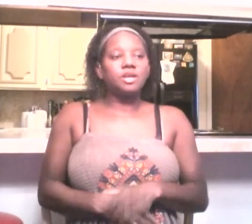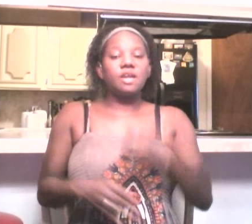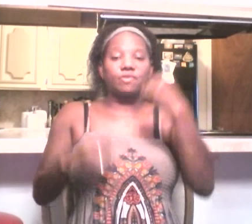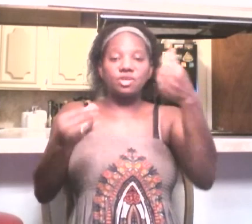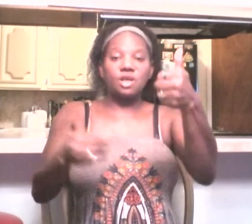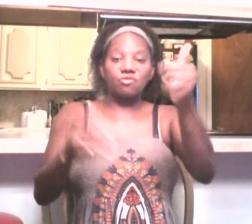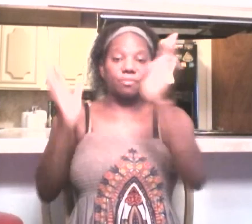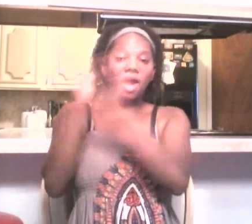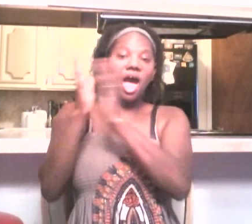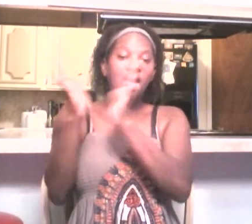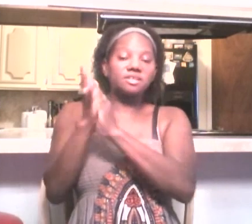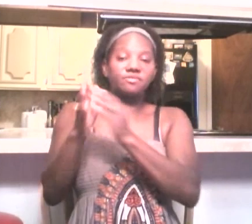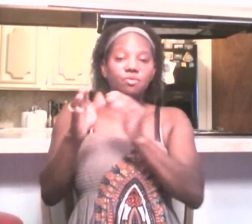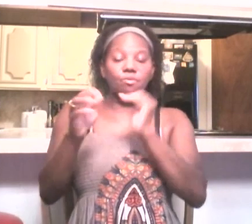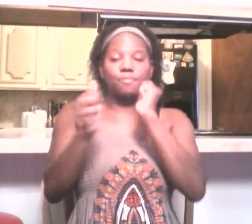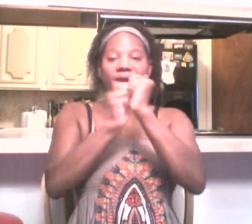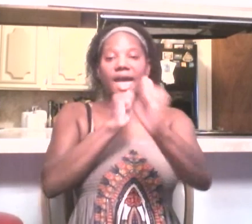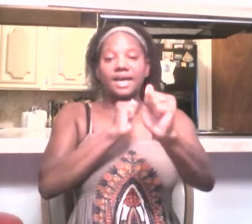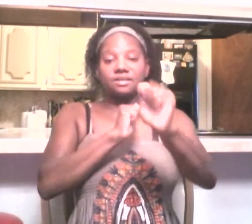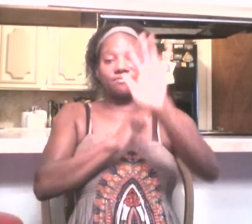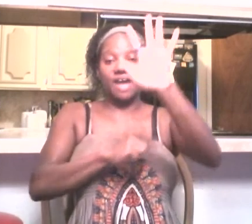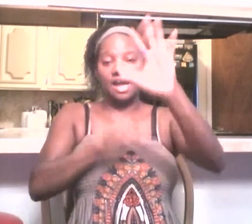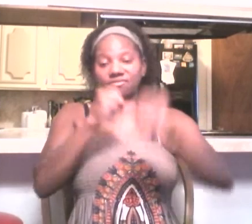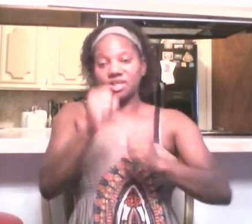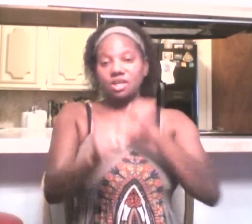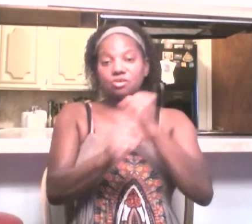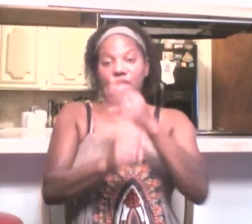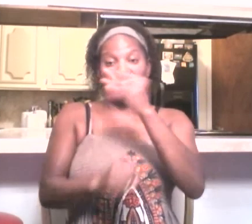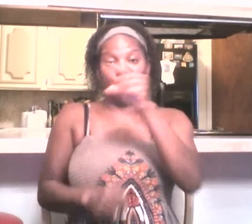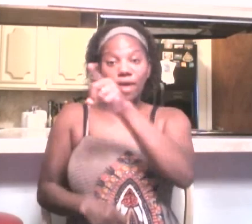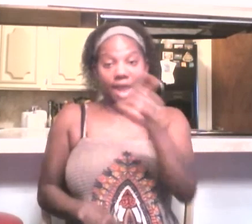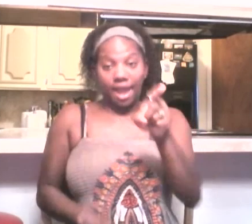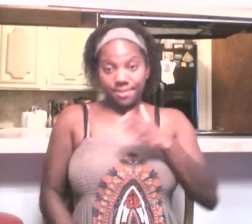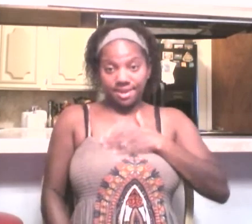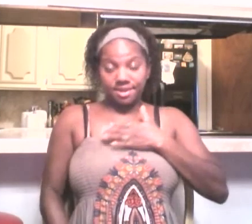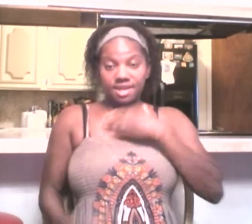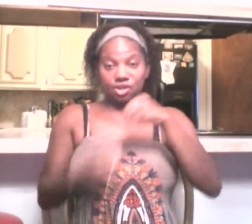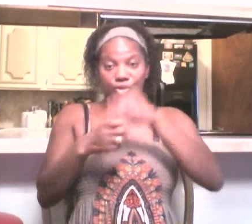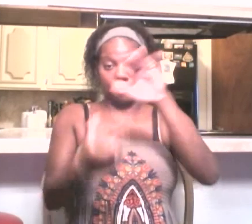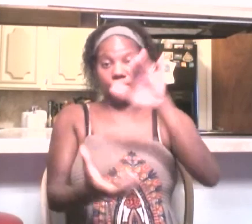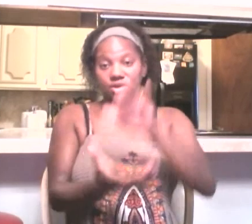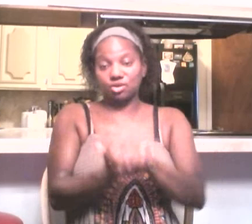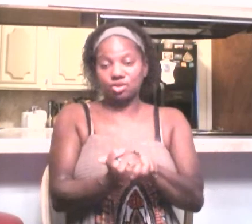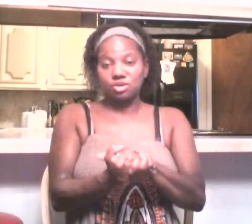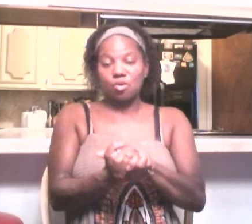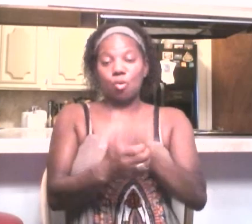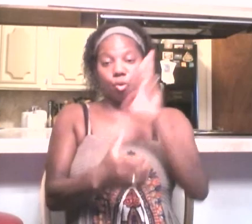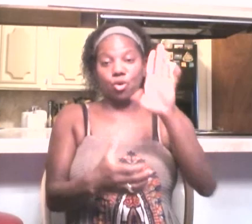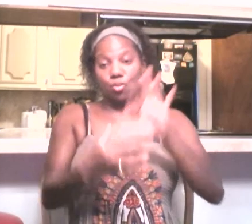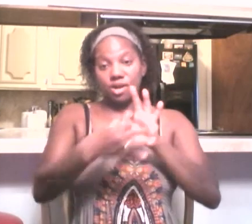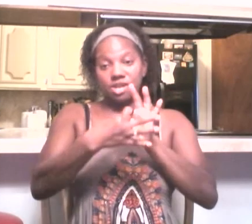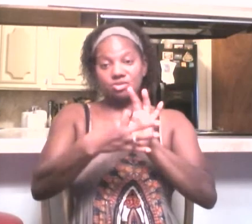Give yourself applause if you have passed 5 years and you're happy in your marriage or your